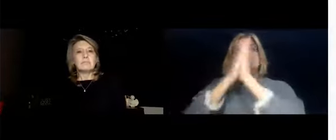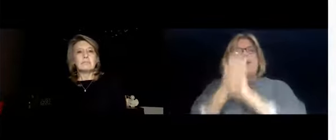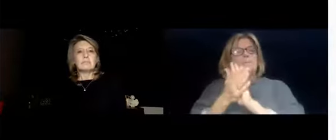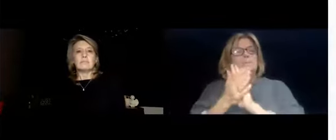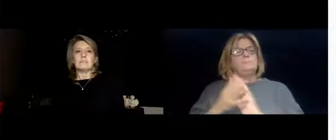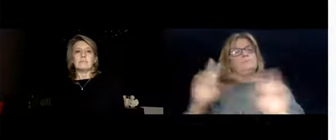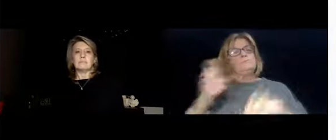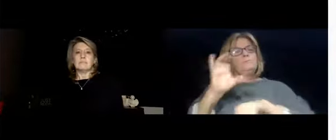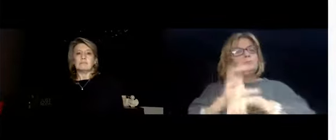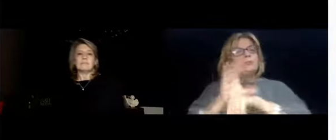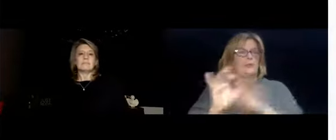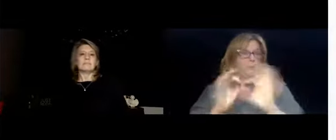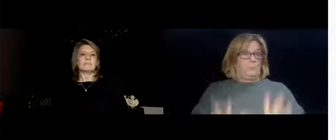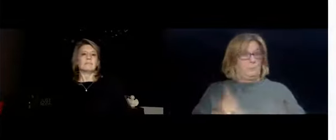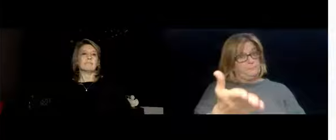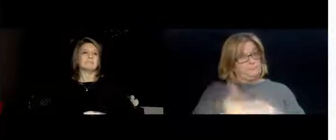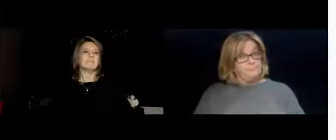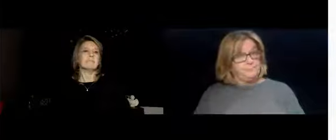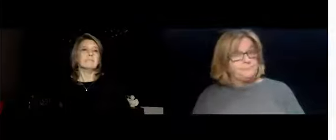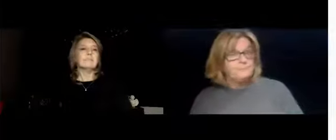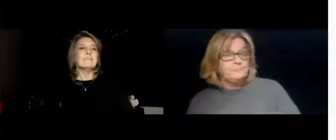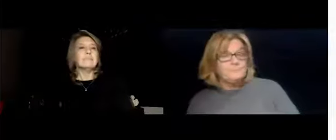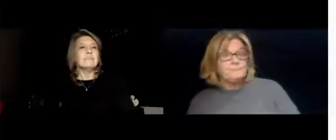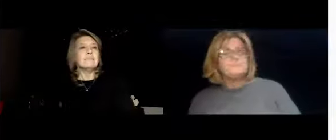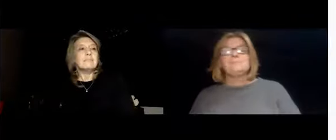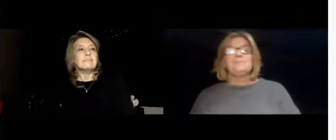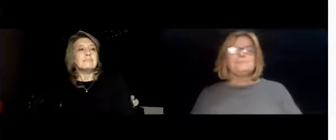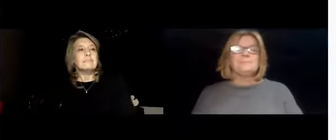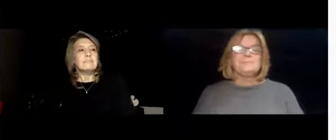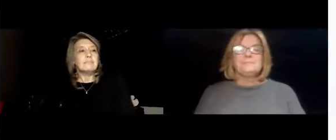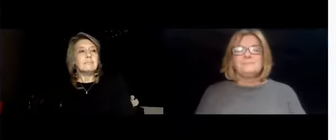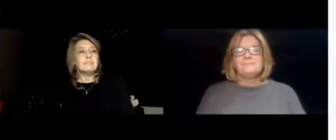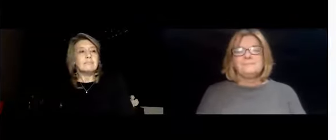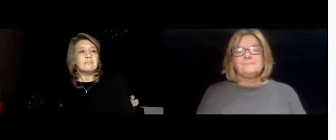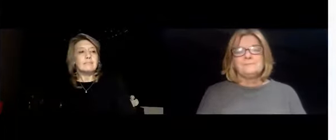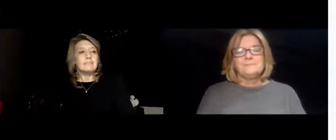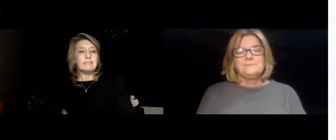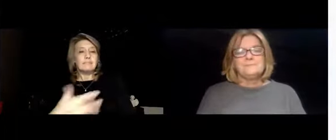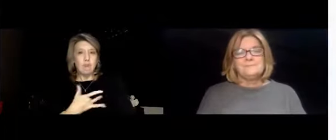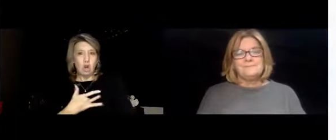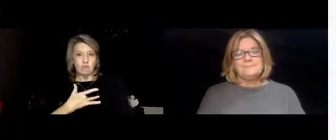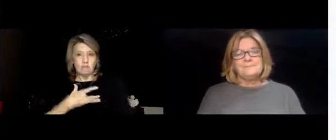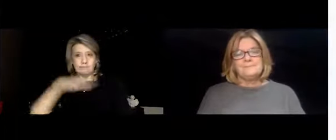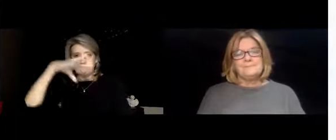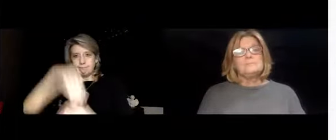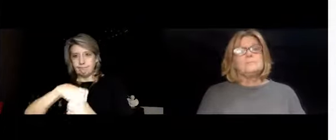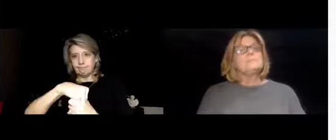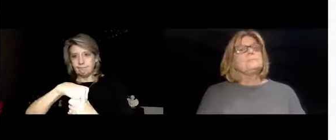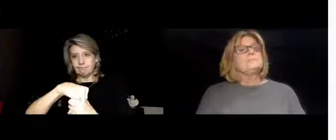piece of advice for those who are seeking to become a religious interpreter or working in the settings of